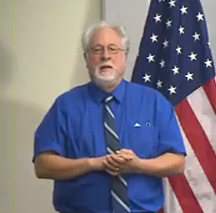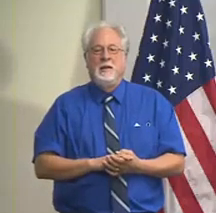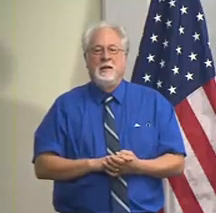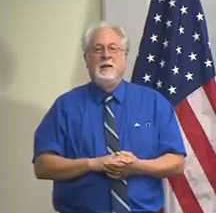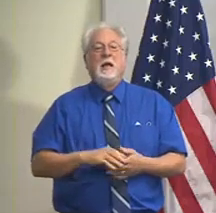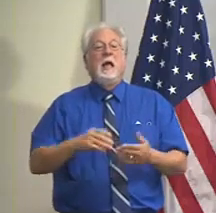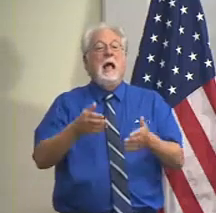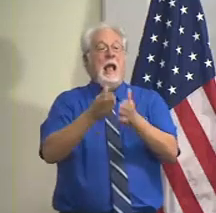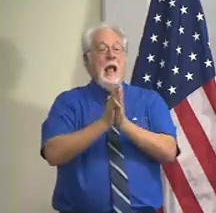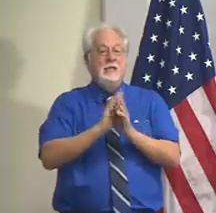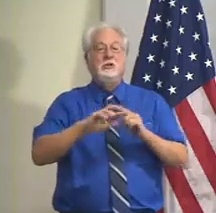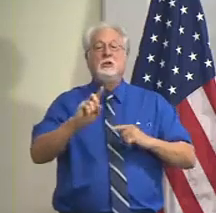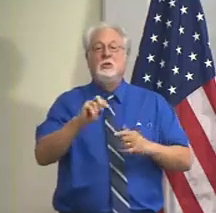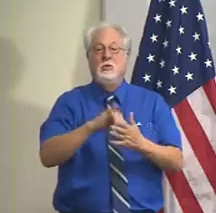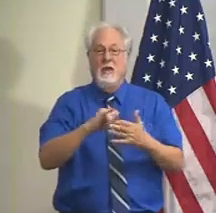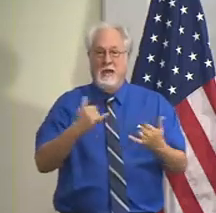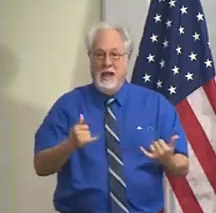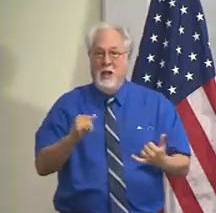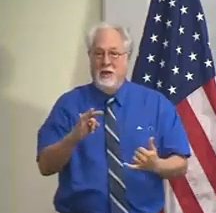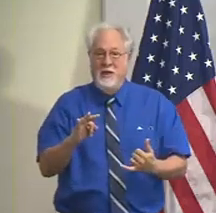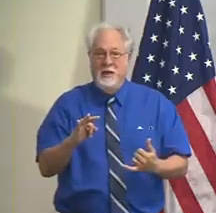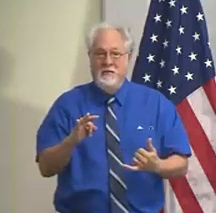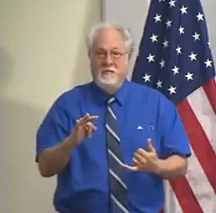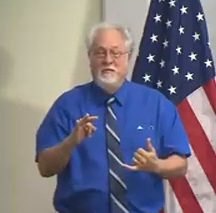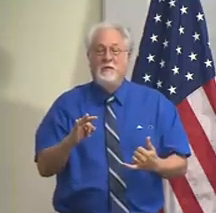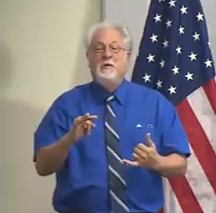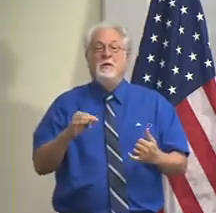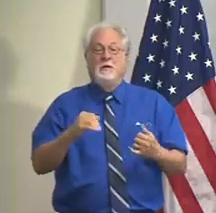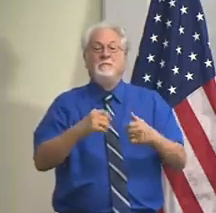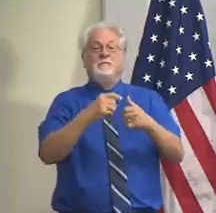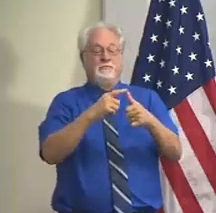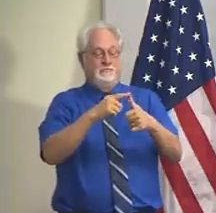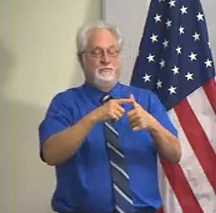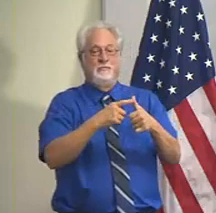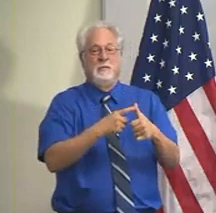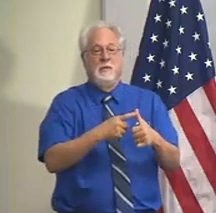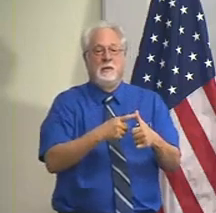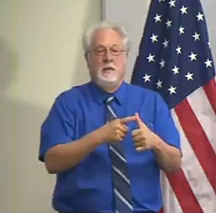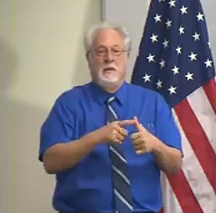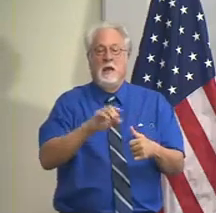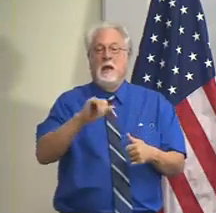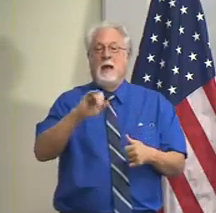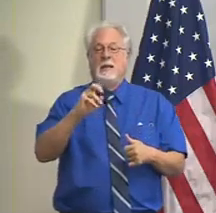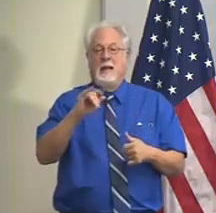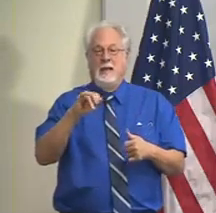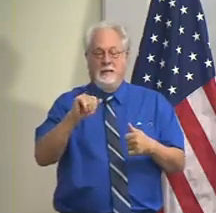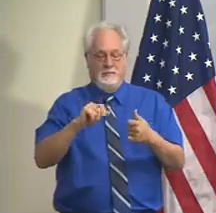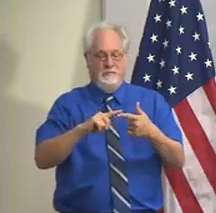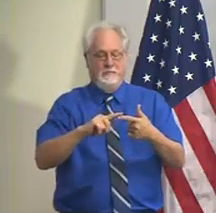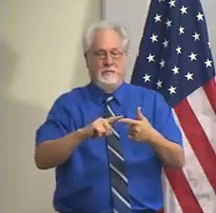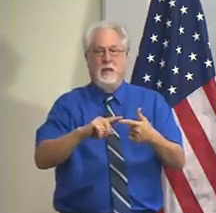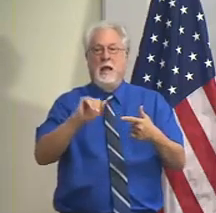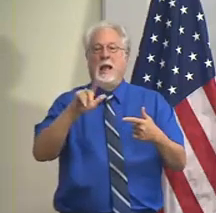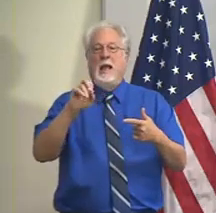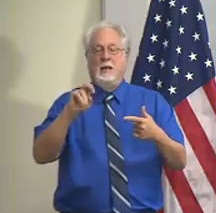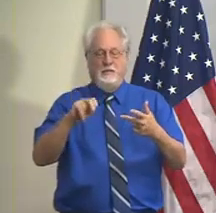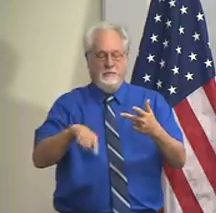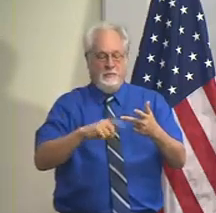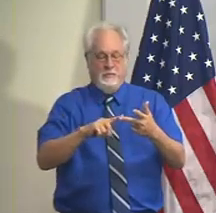So we're asking you to do that now if you are in the following parishes: Acadia,